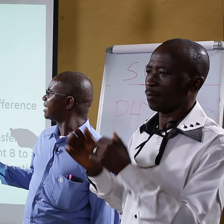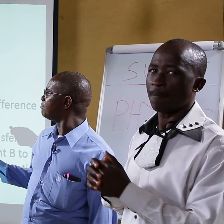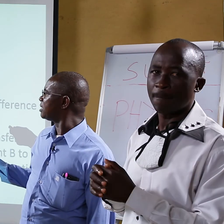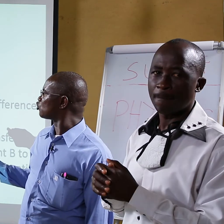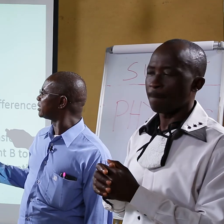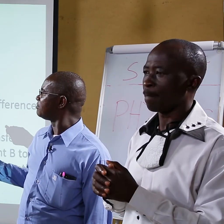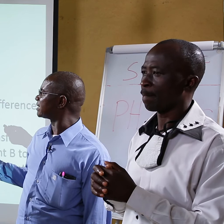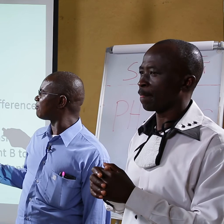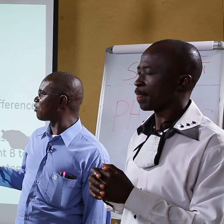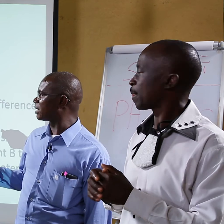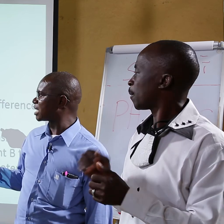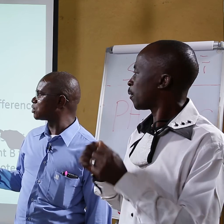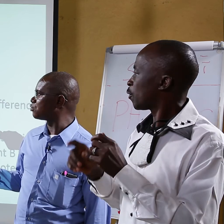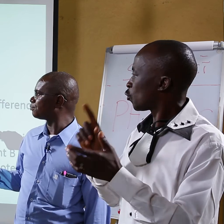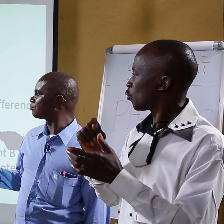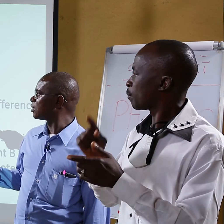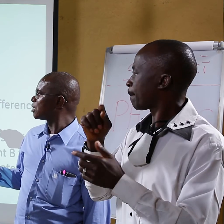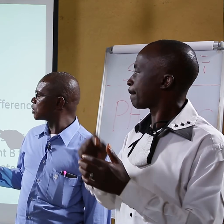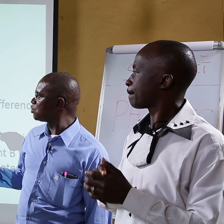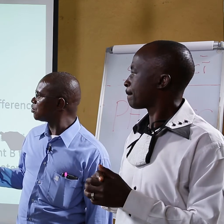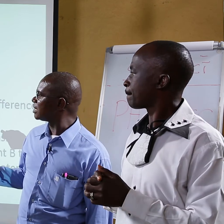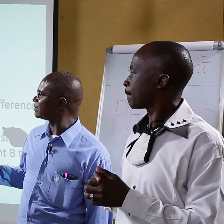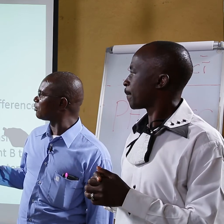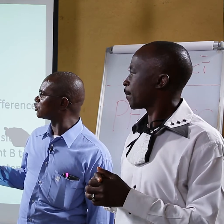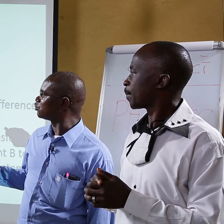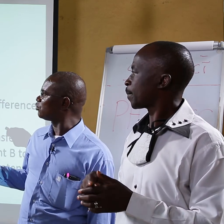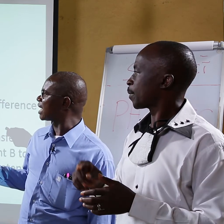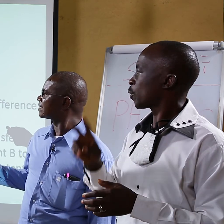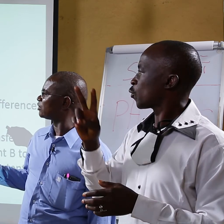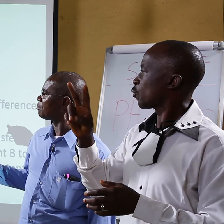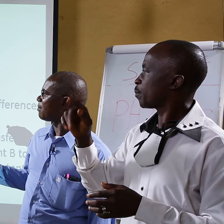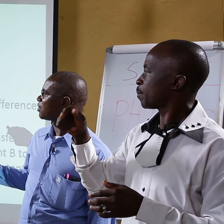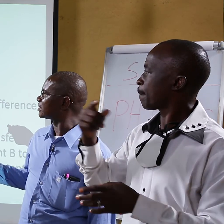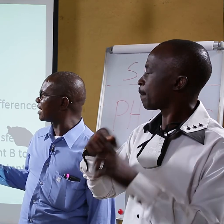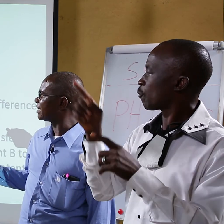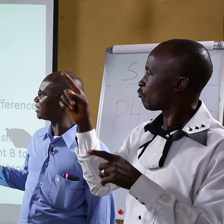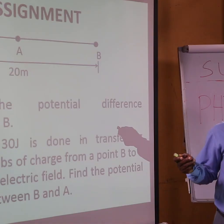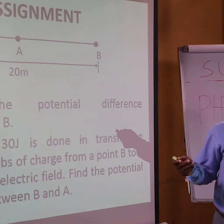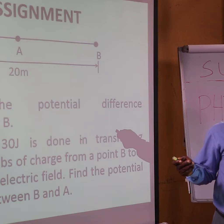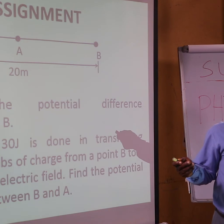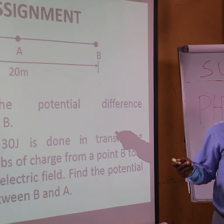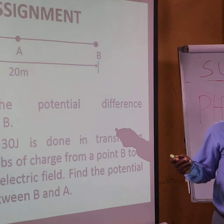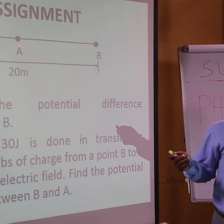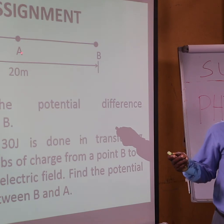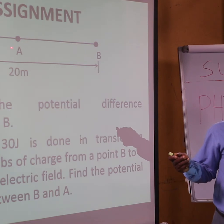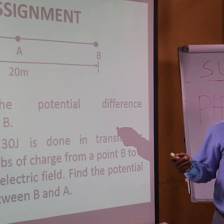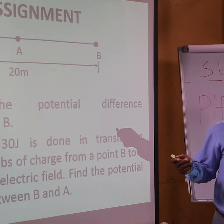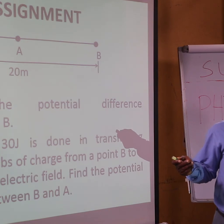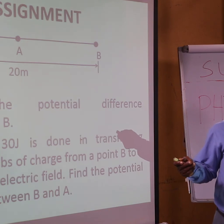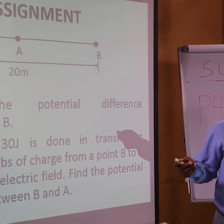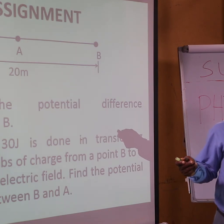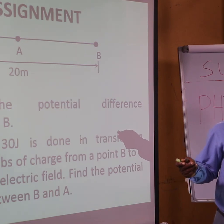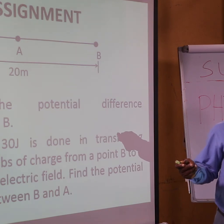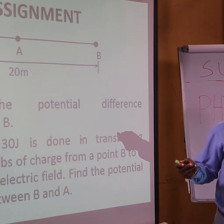is 20 meter from that Q. Q is plus 2 times 10 to the power minus 8 coulomb. A is